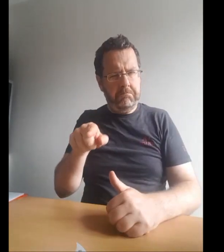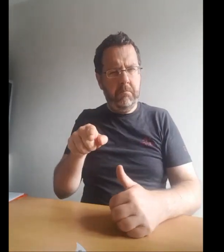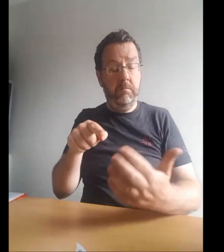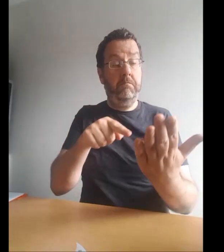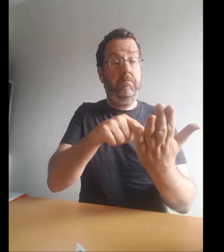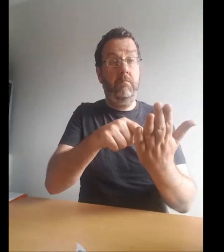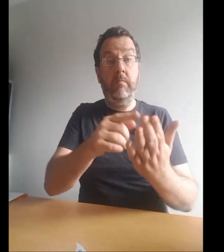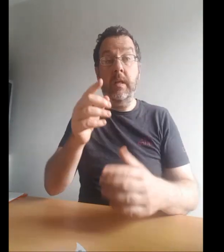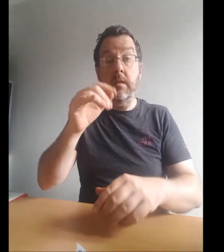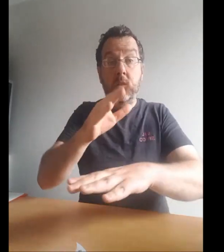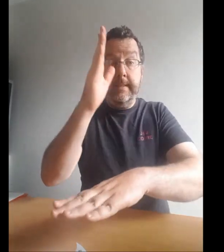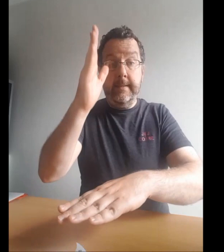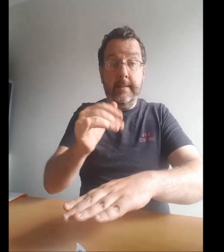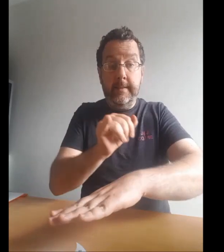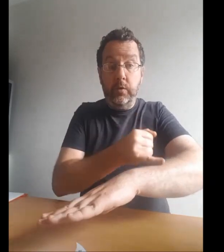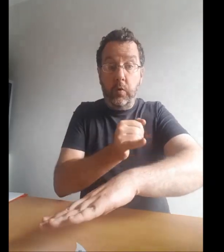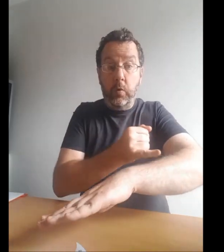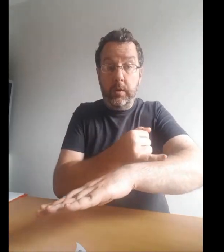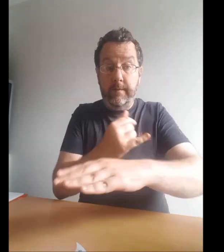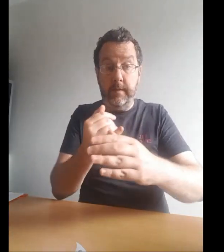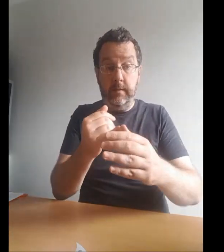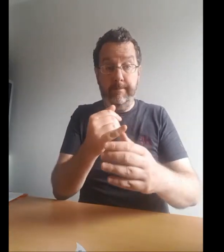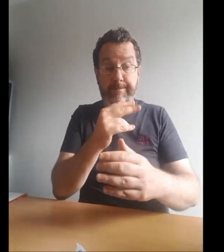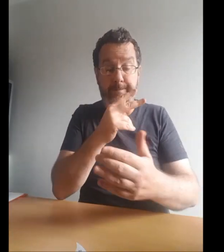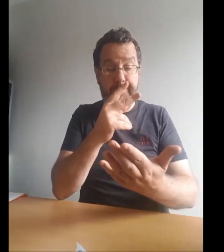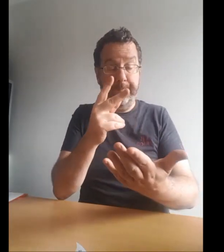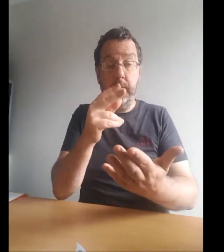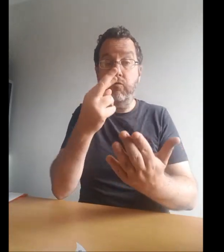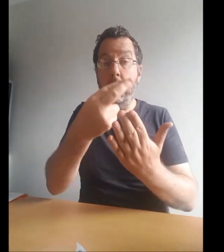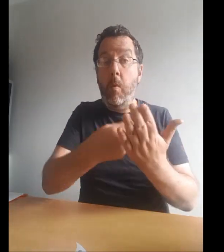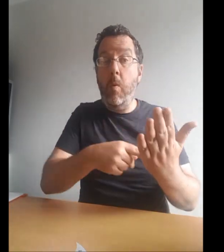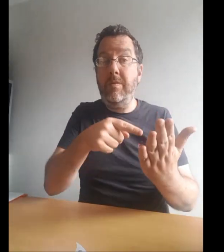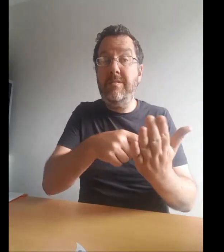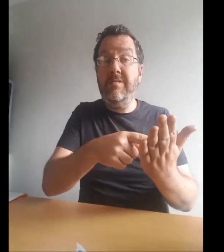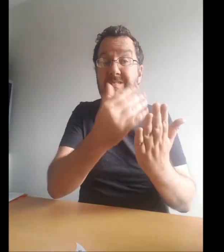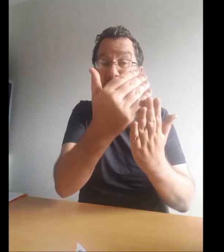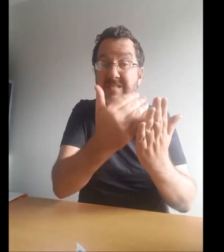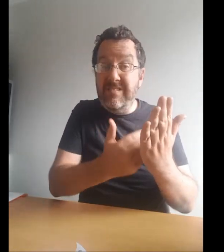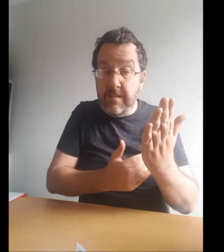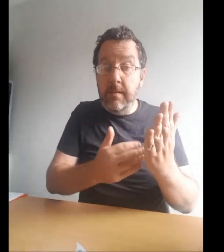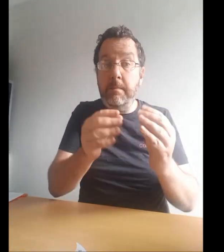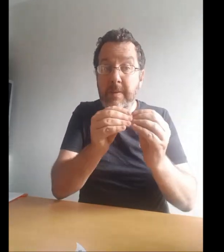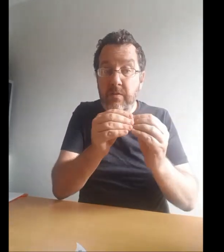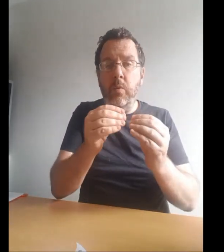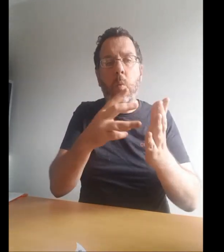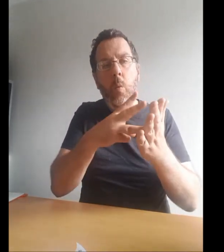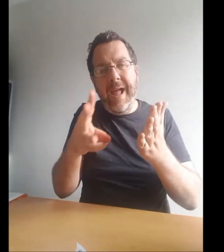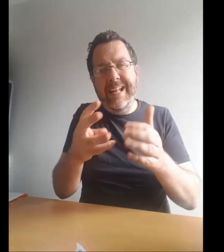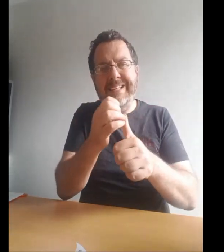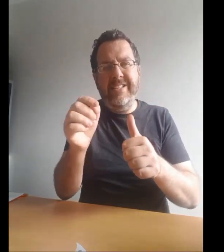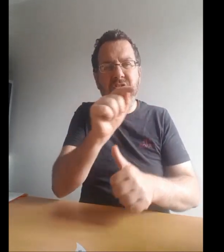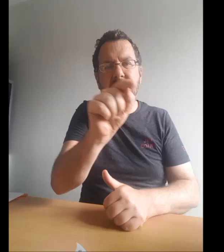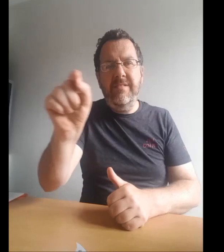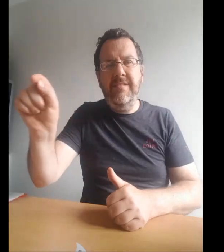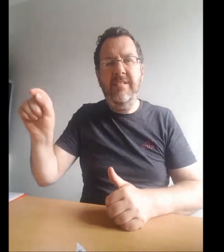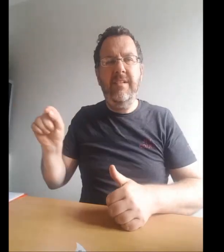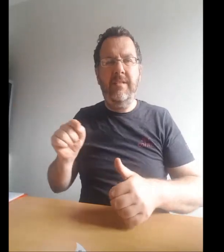sure. But the St. Joseph's School report that gives details about when pupils